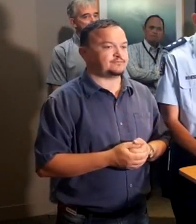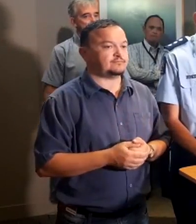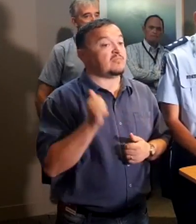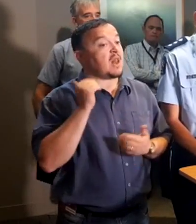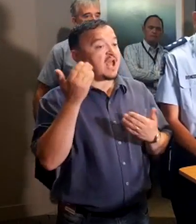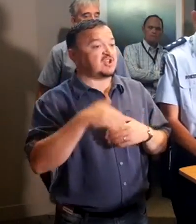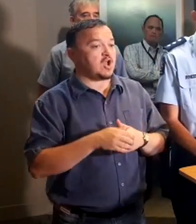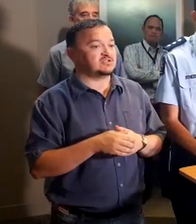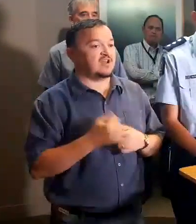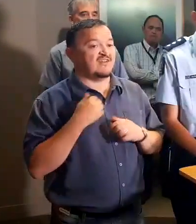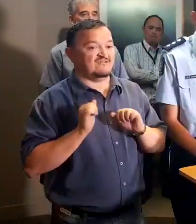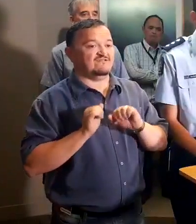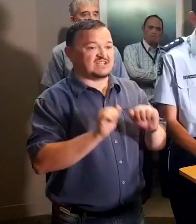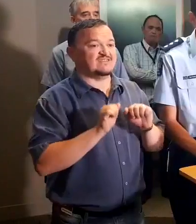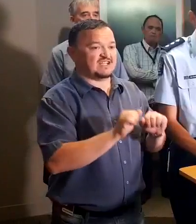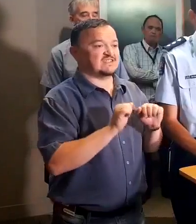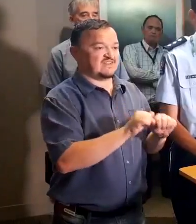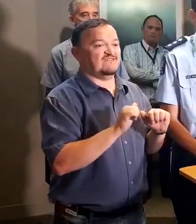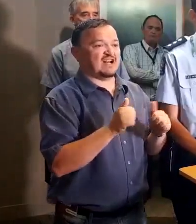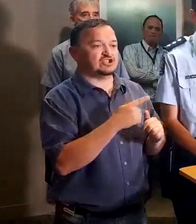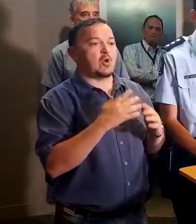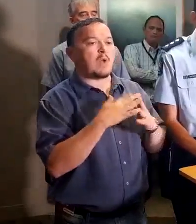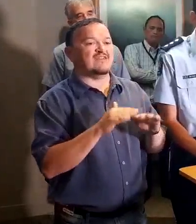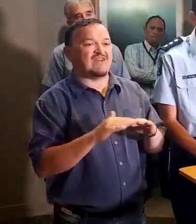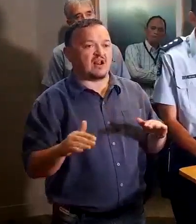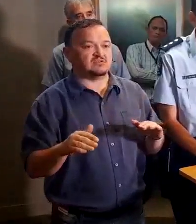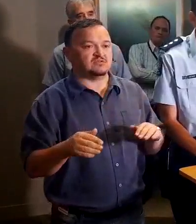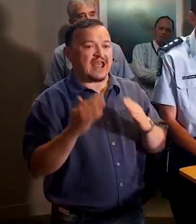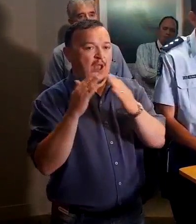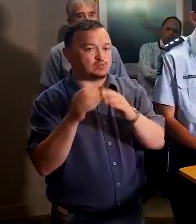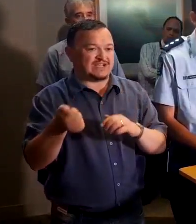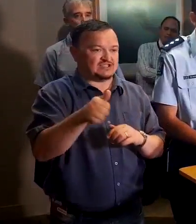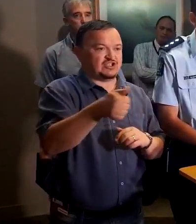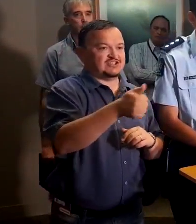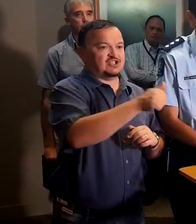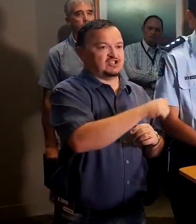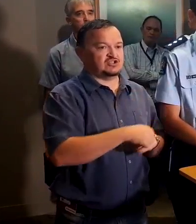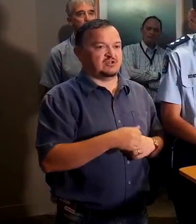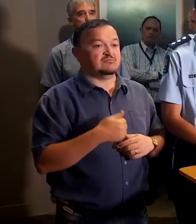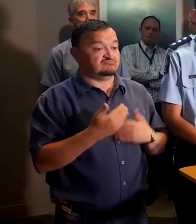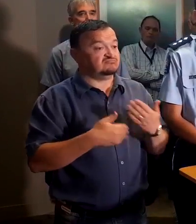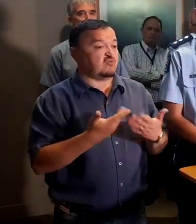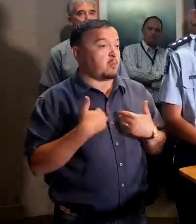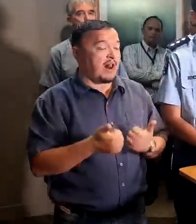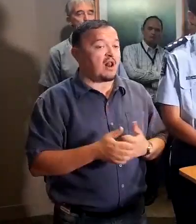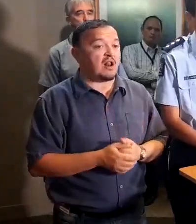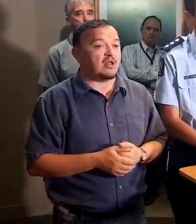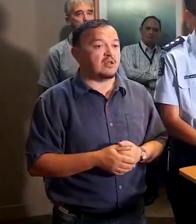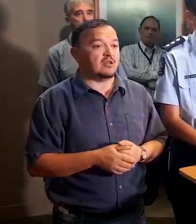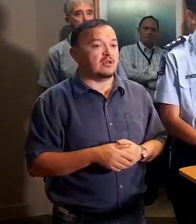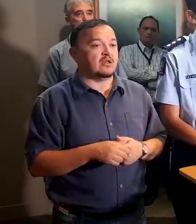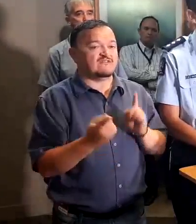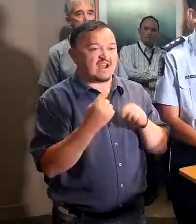night, visits to every household in Wakefield went really well from our perspective, and we had great feedback from the